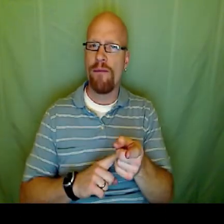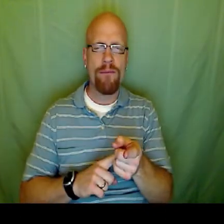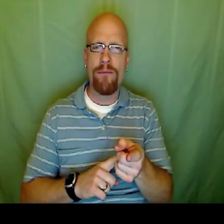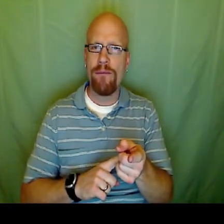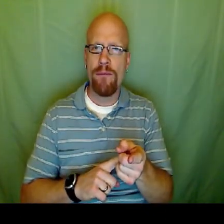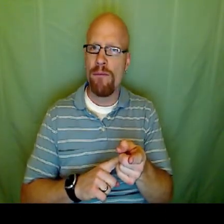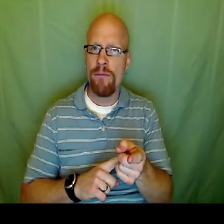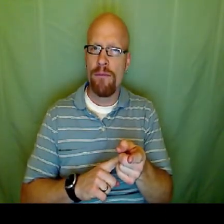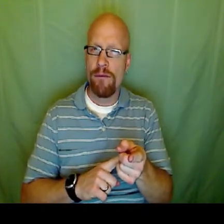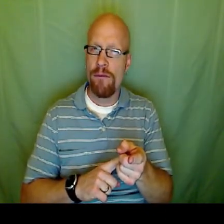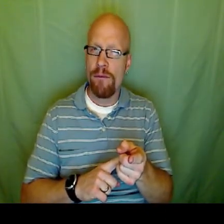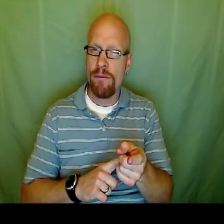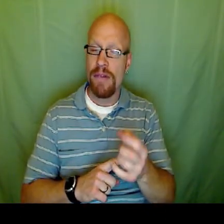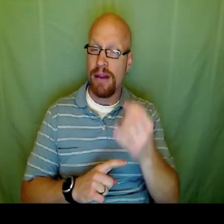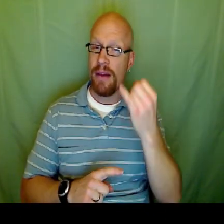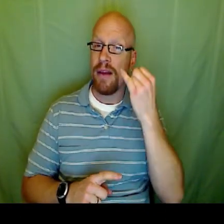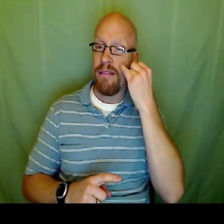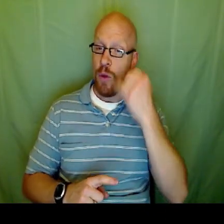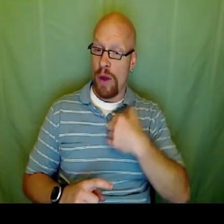variable, x.